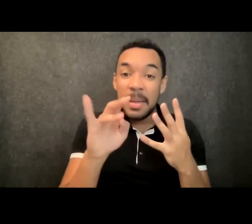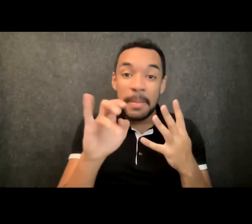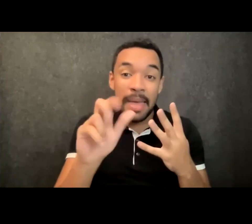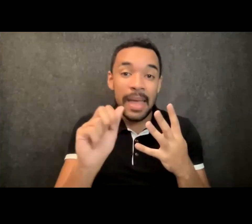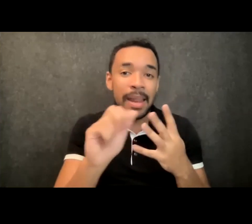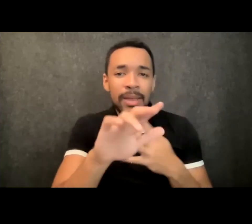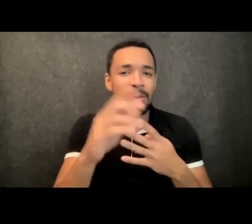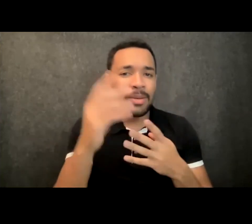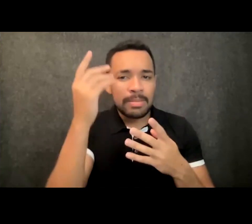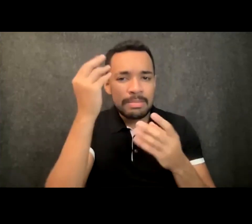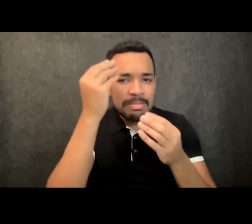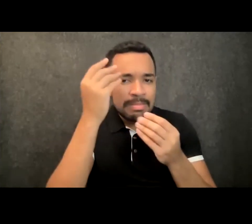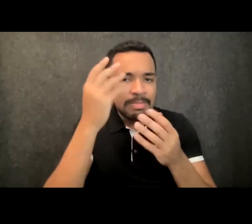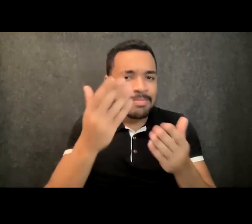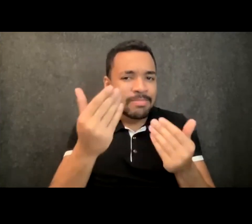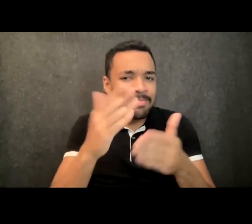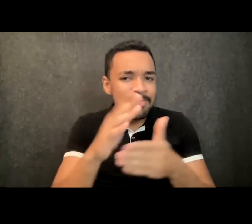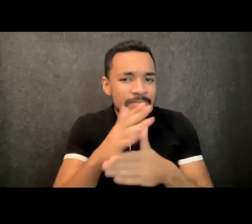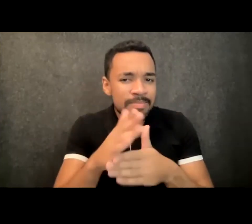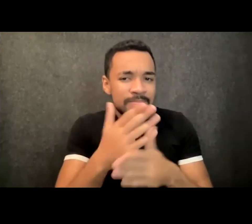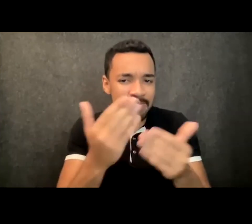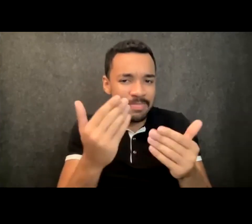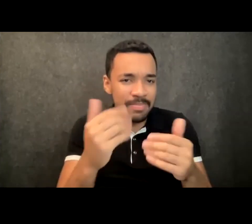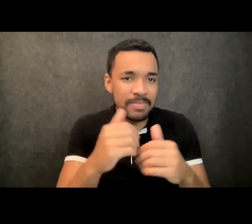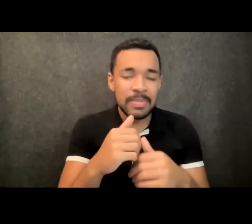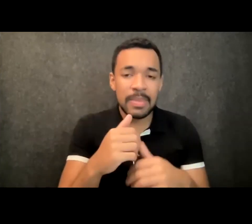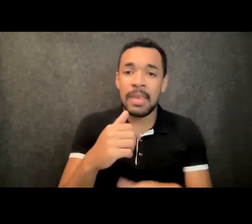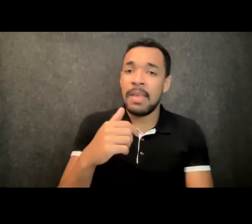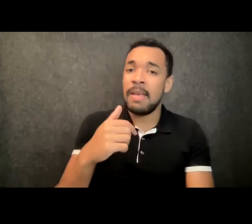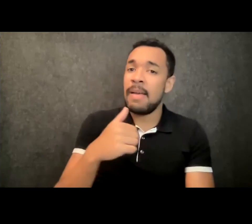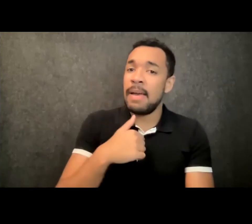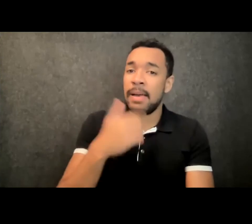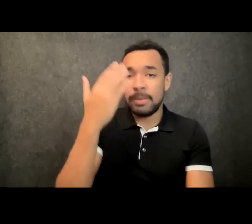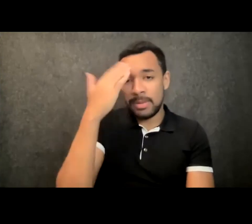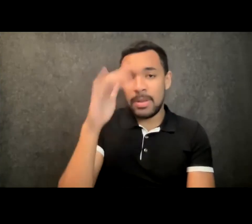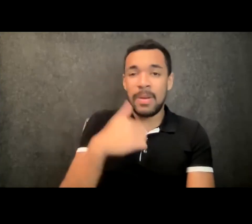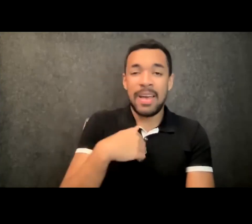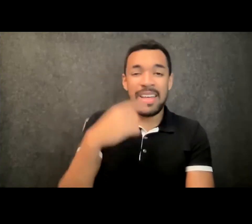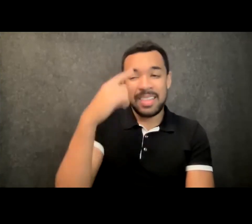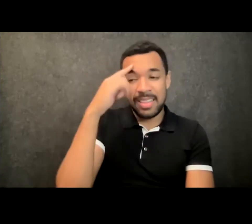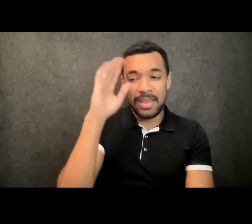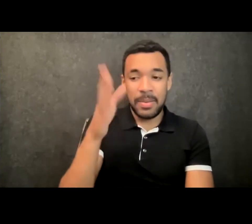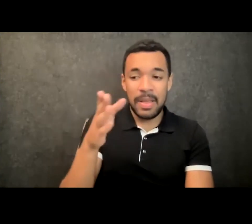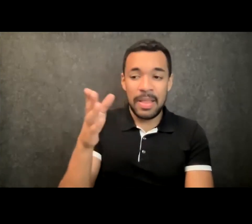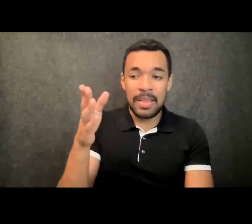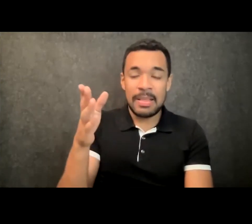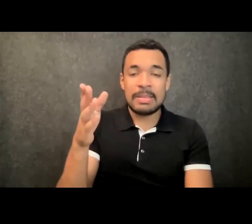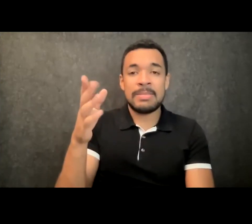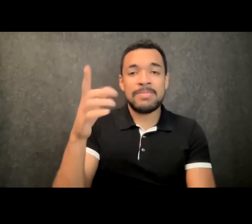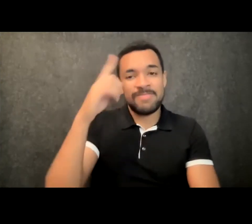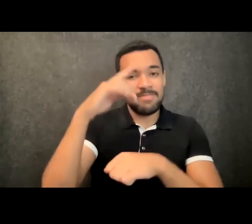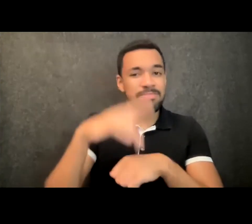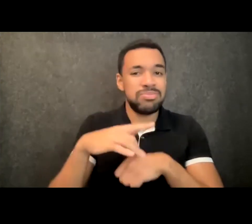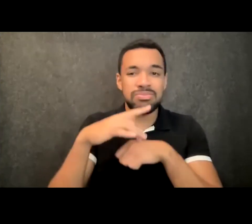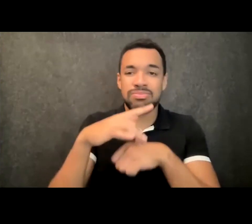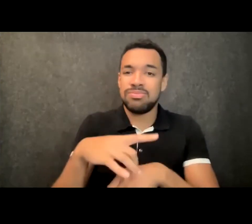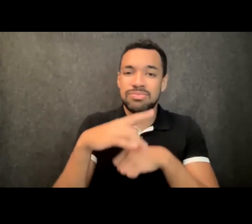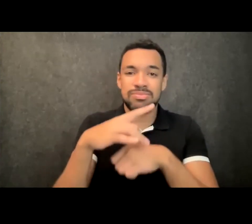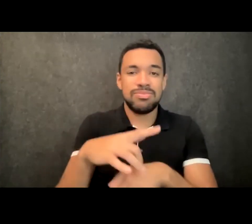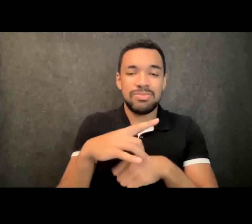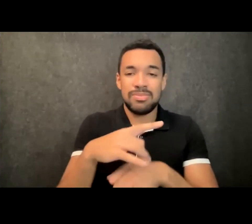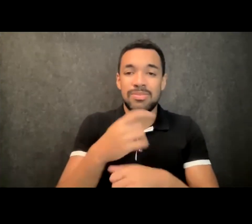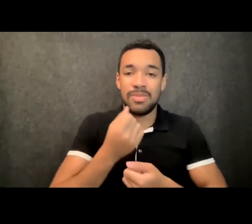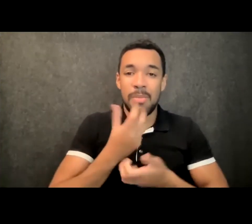Yeah, this I don't know. I think I'm gonna be thinking about a lot of these works for the rest of